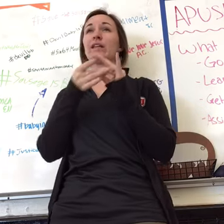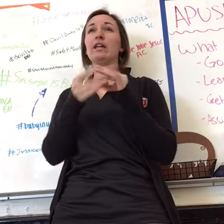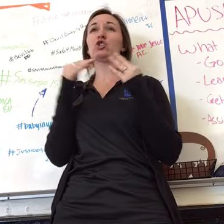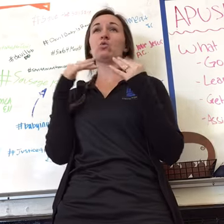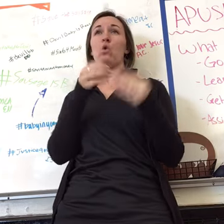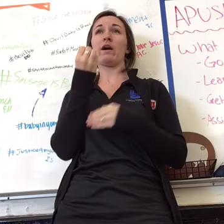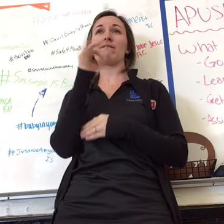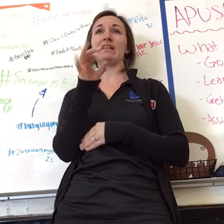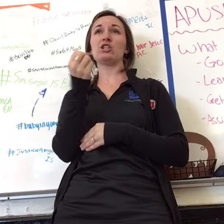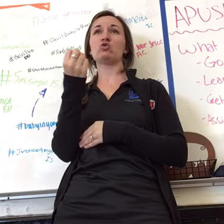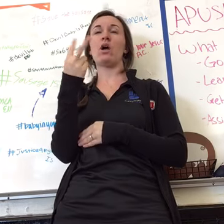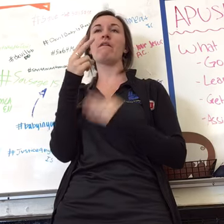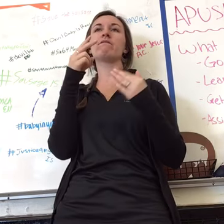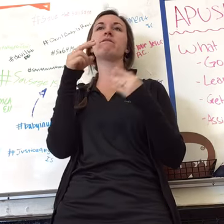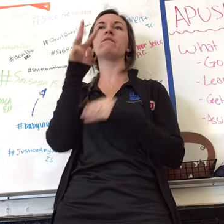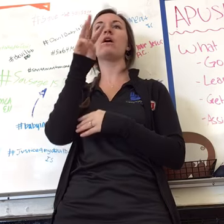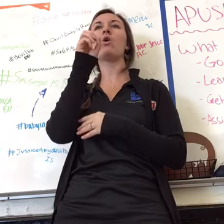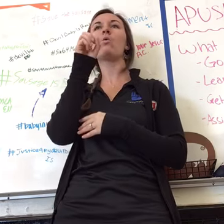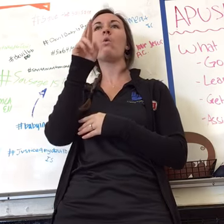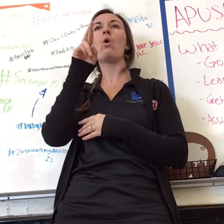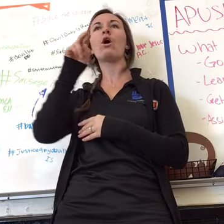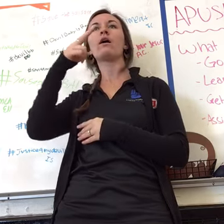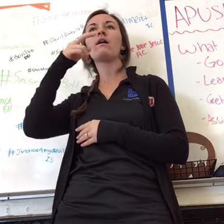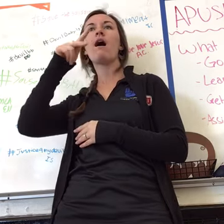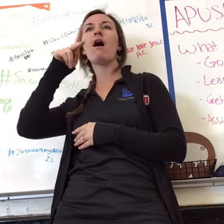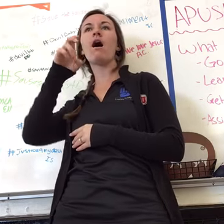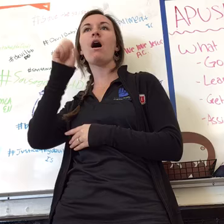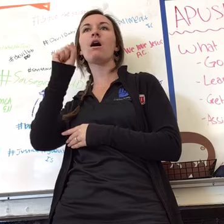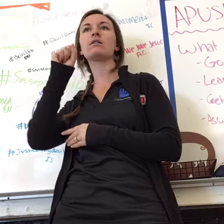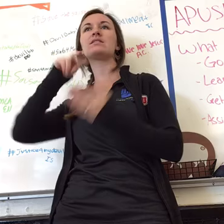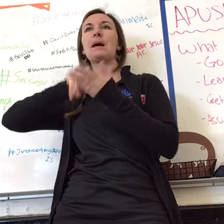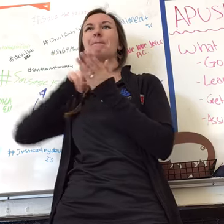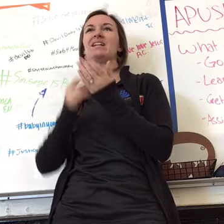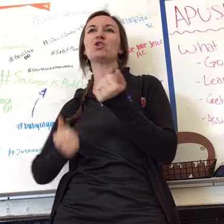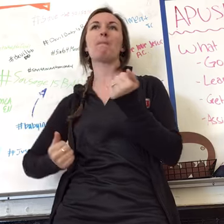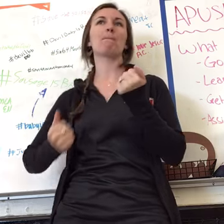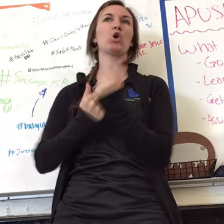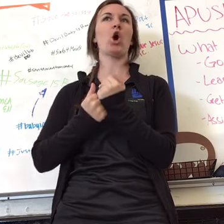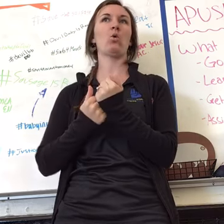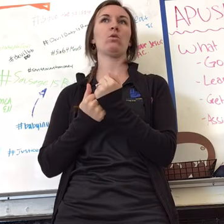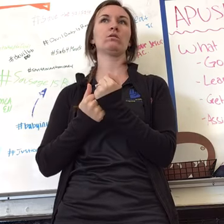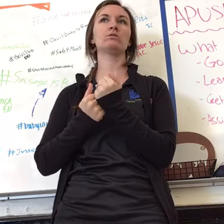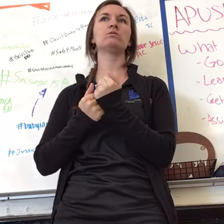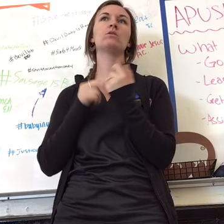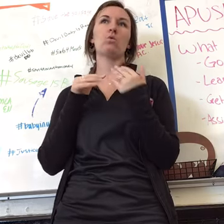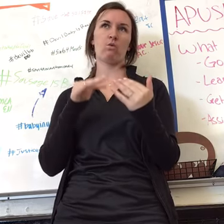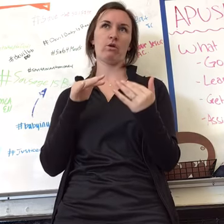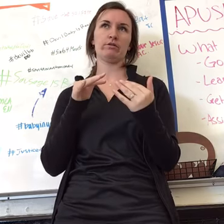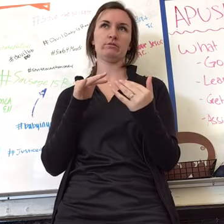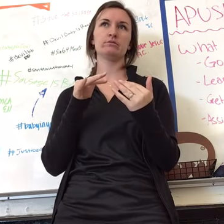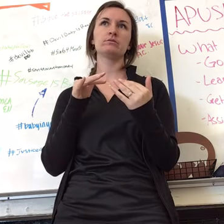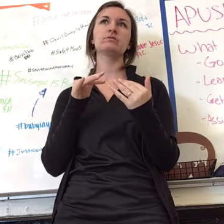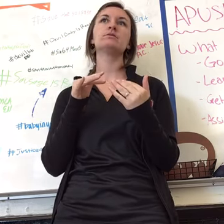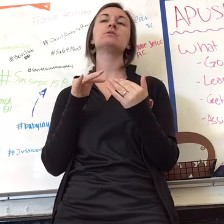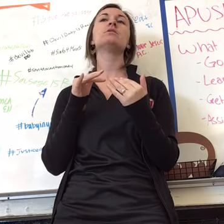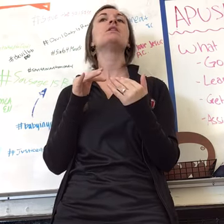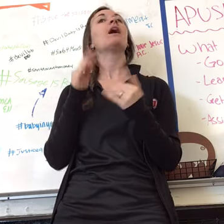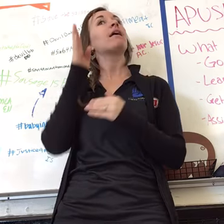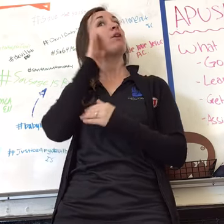Warhawks. Warhawks are going to be pro-war. That's what you need to know for the Warhawks. They're especially going to be very supportive of taking over